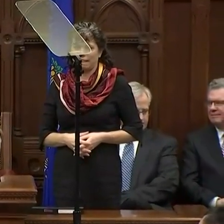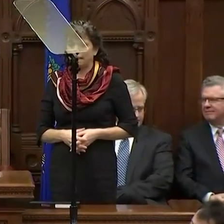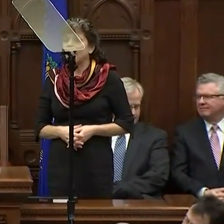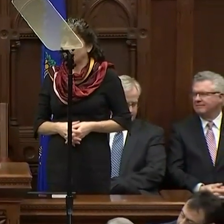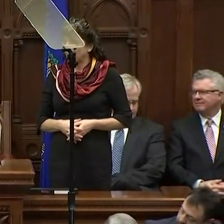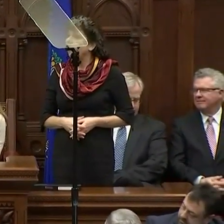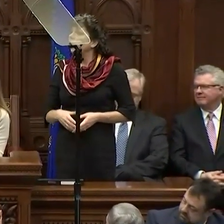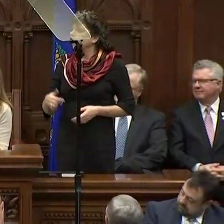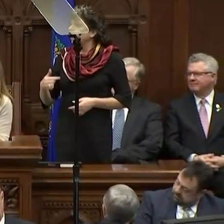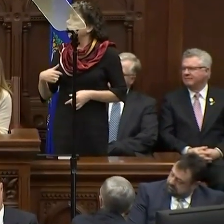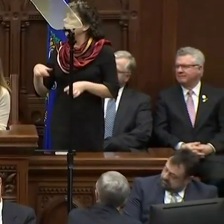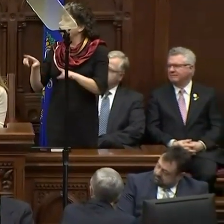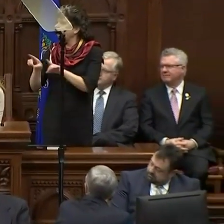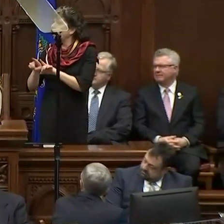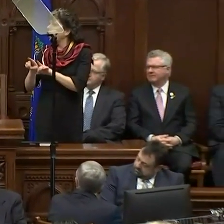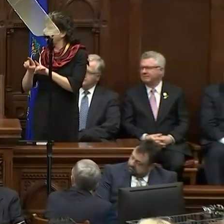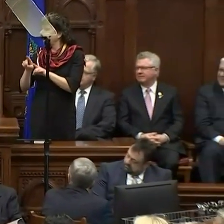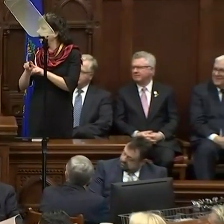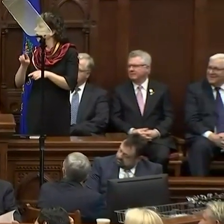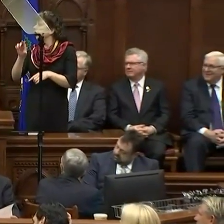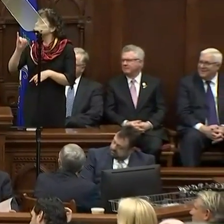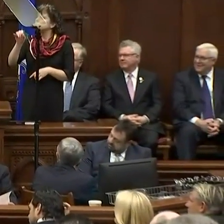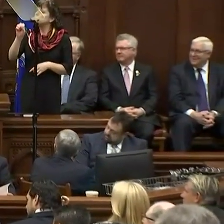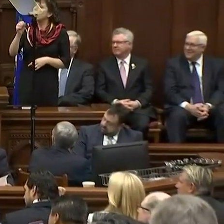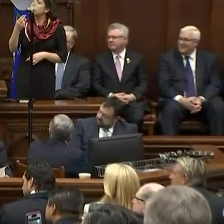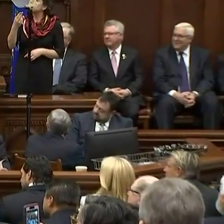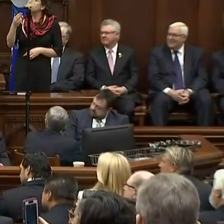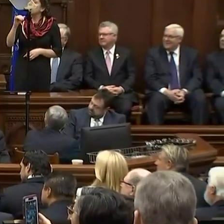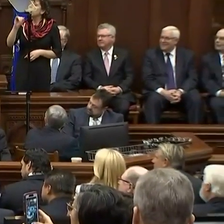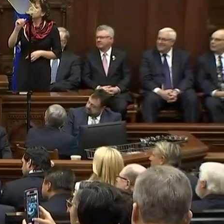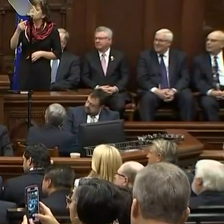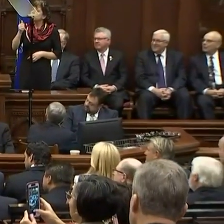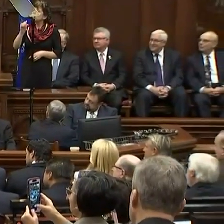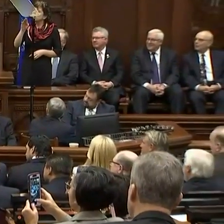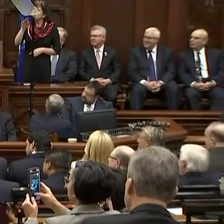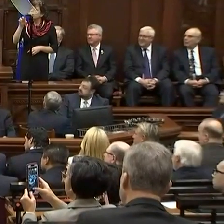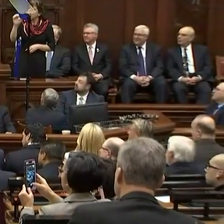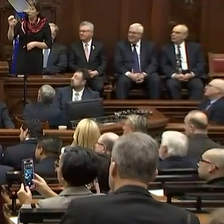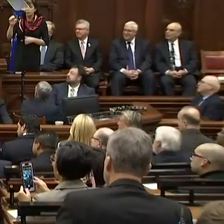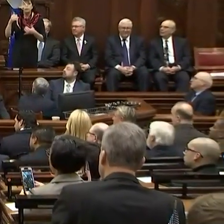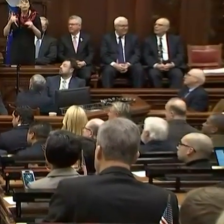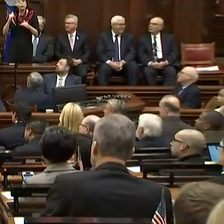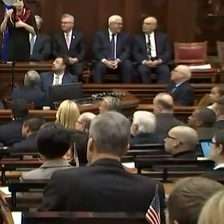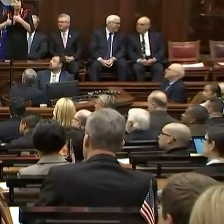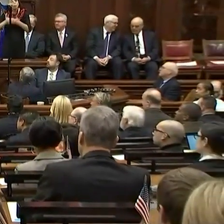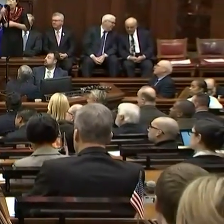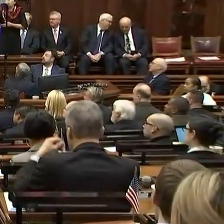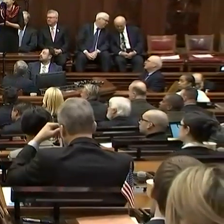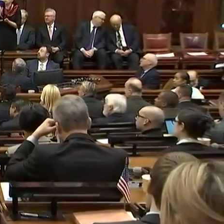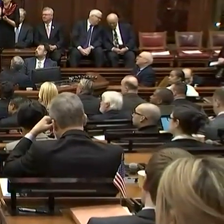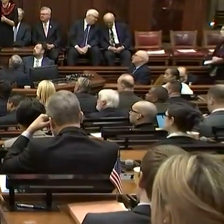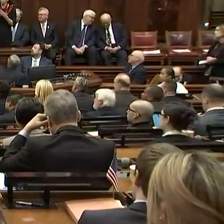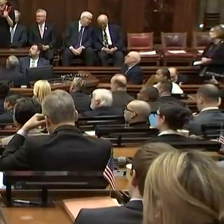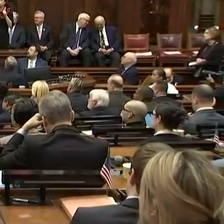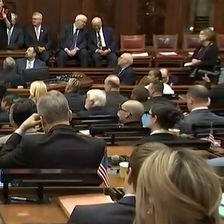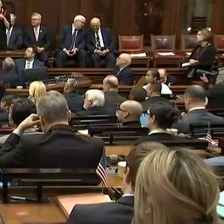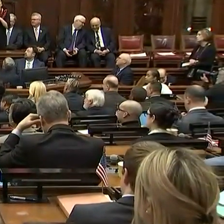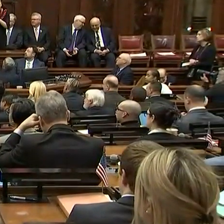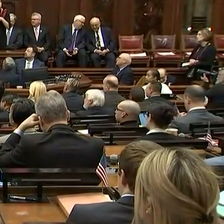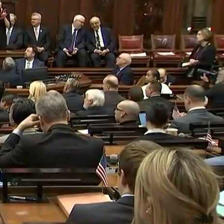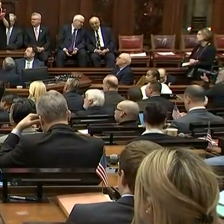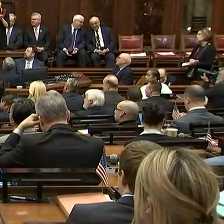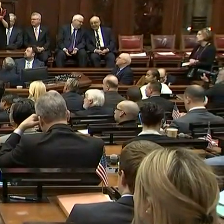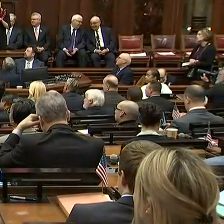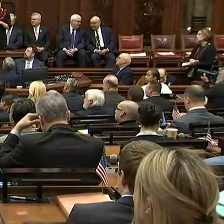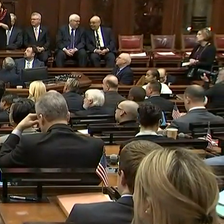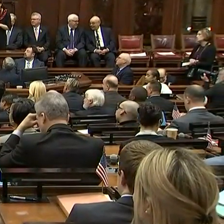How about Josh Jabal, Department of Administrative Services? He's still going to roll out a one-stop process for all of our businesses that otherwise would have